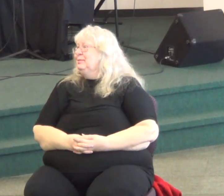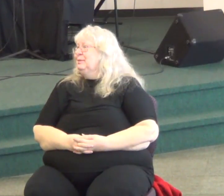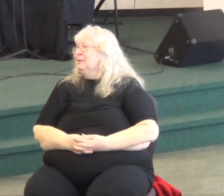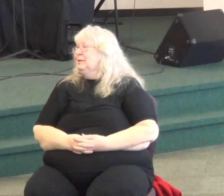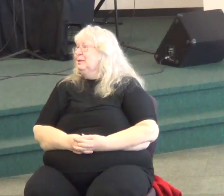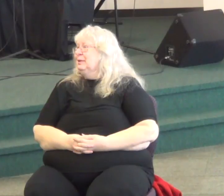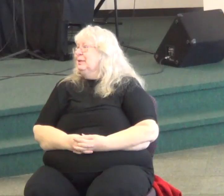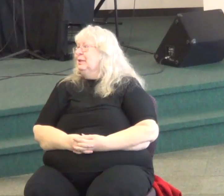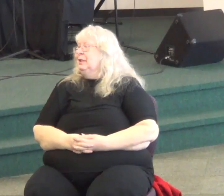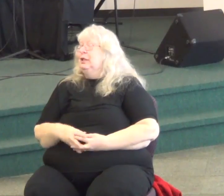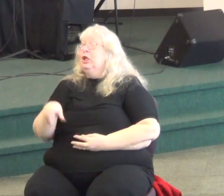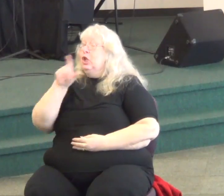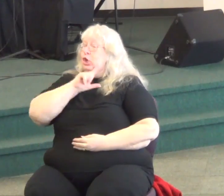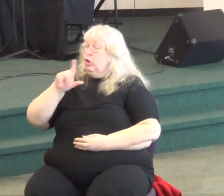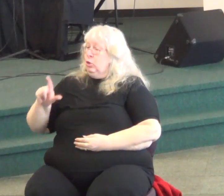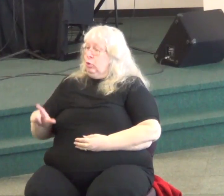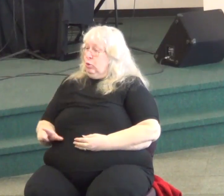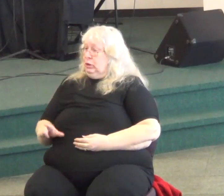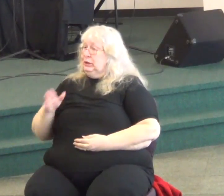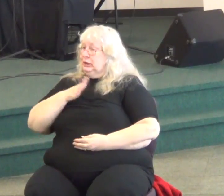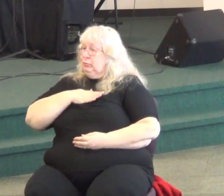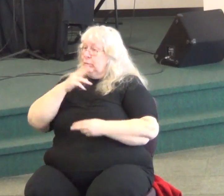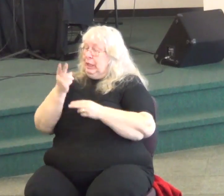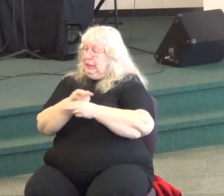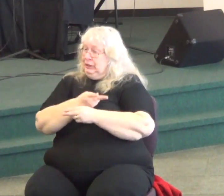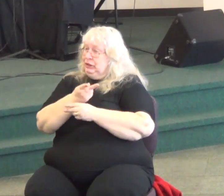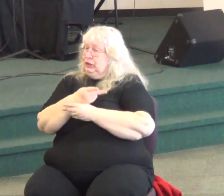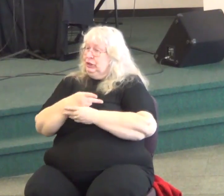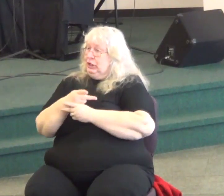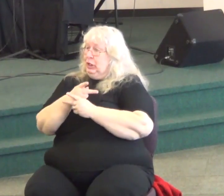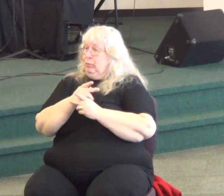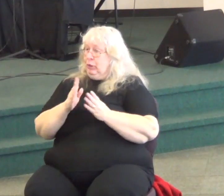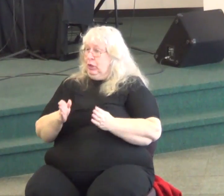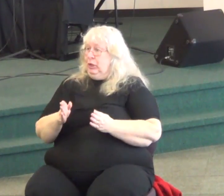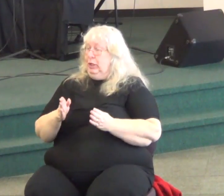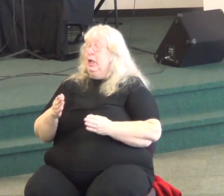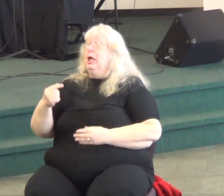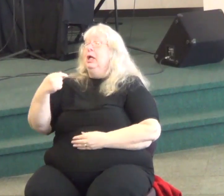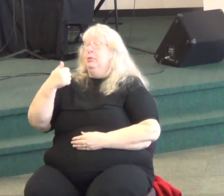The Lord is my shepherd, and I'm his lamb.